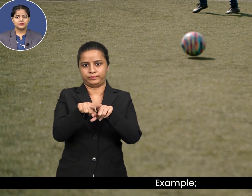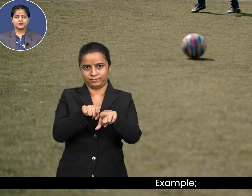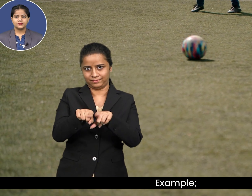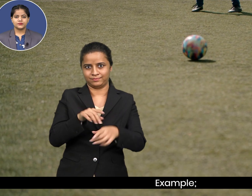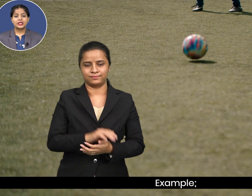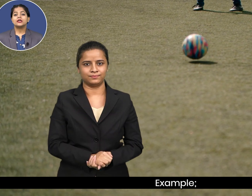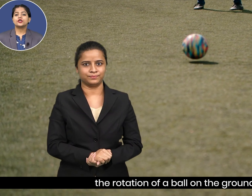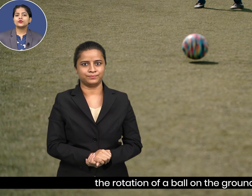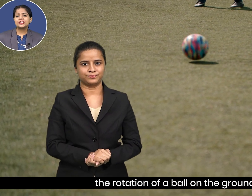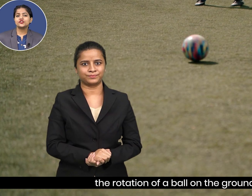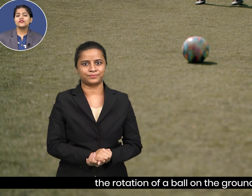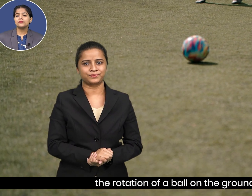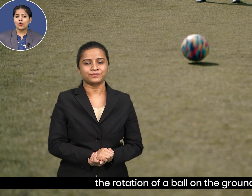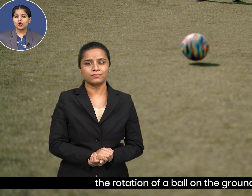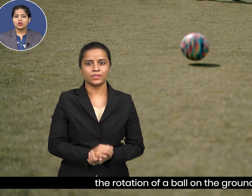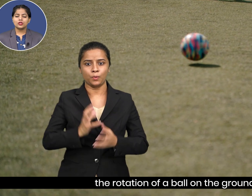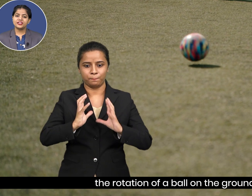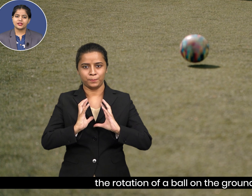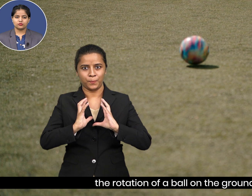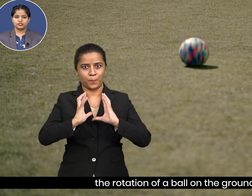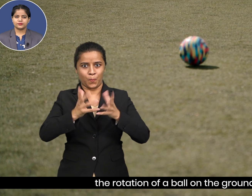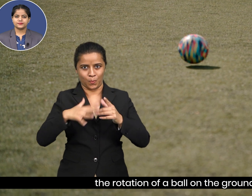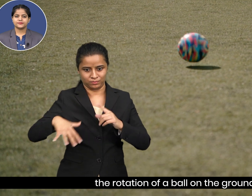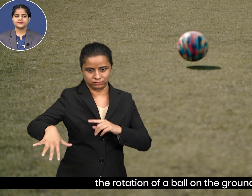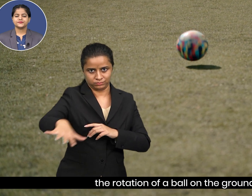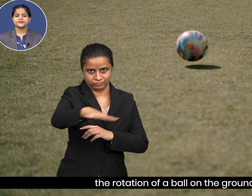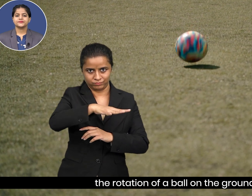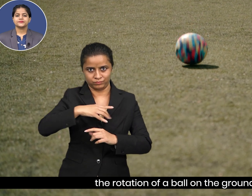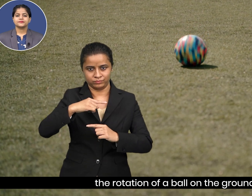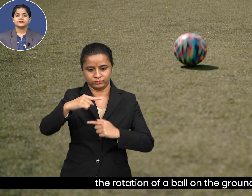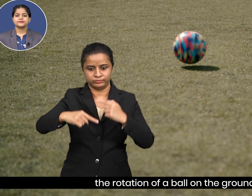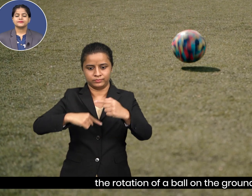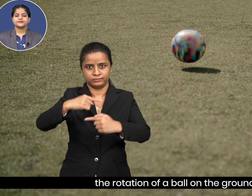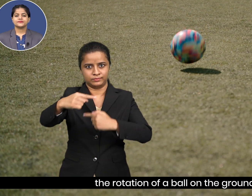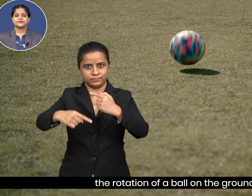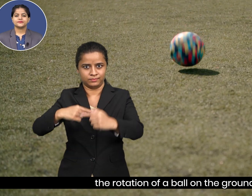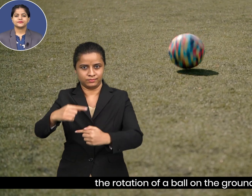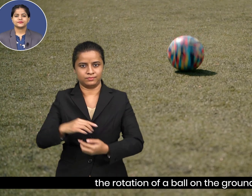Example, the rotation of a ball on the ground.